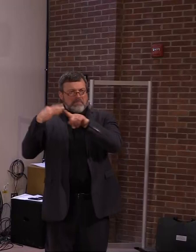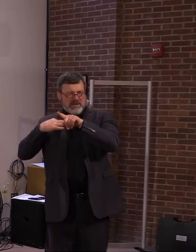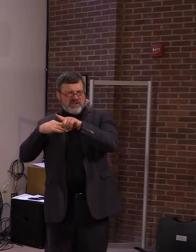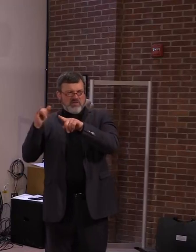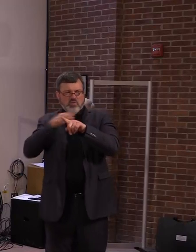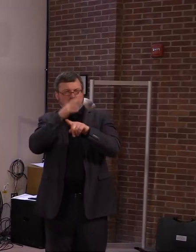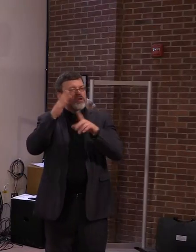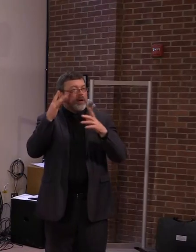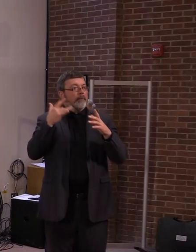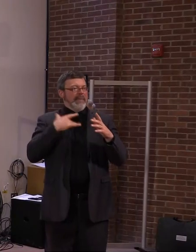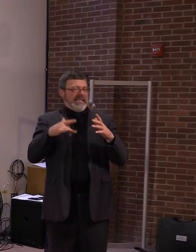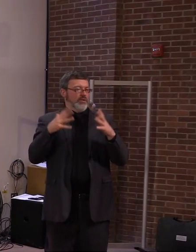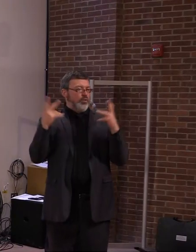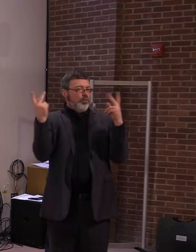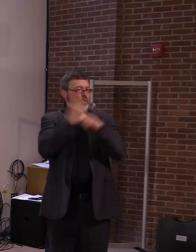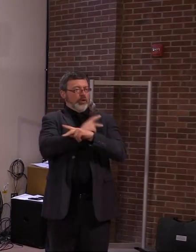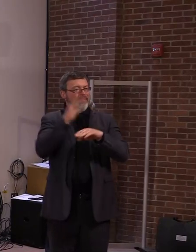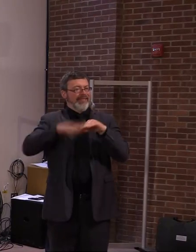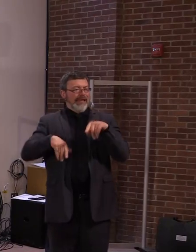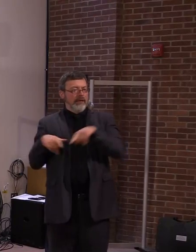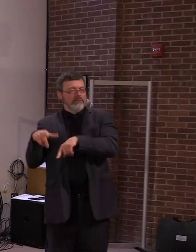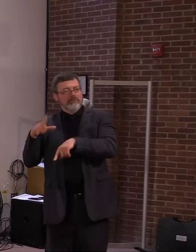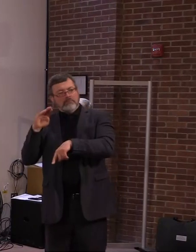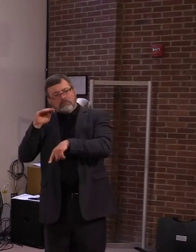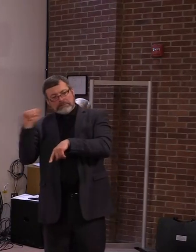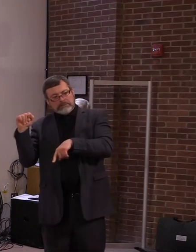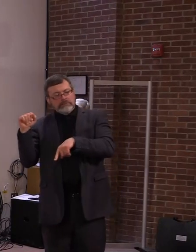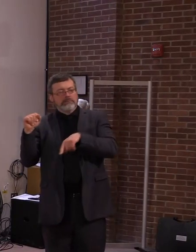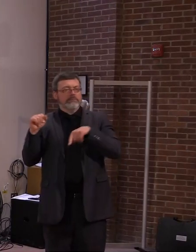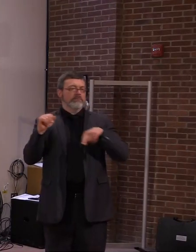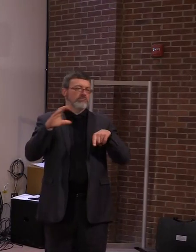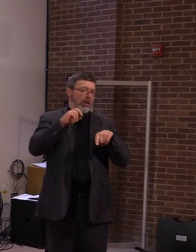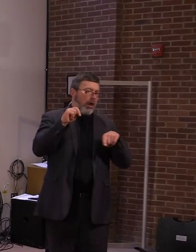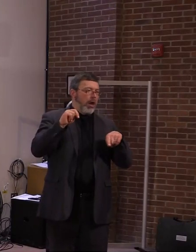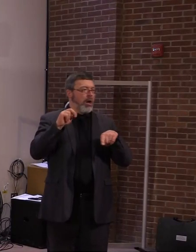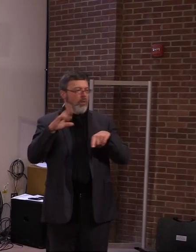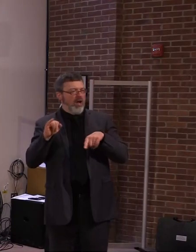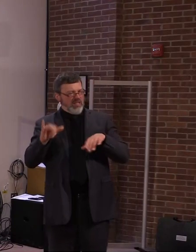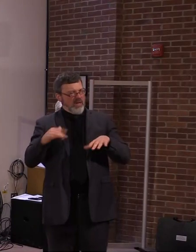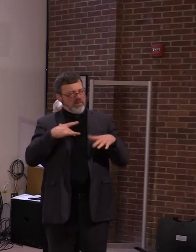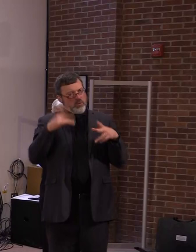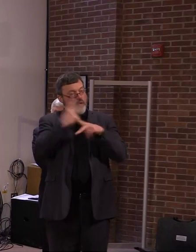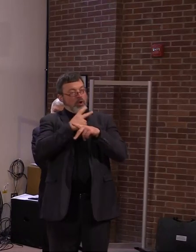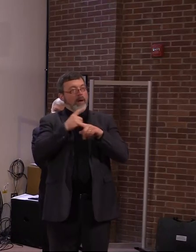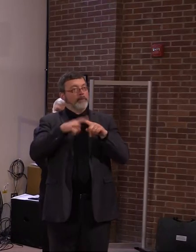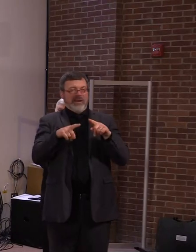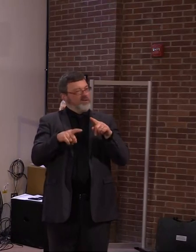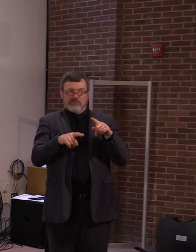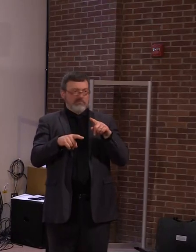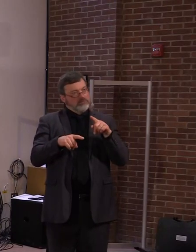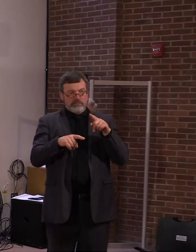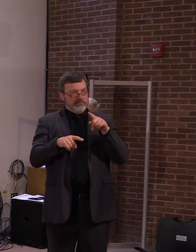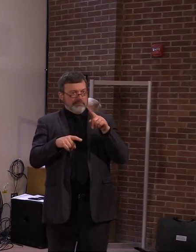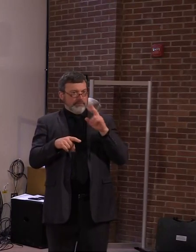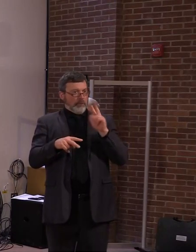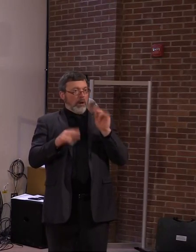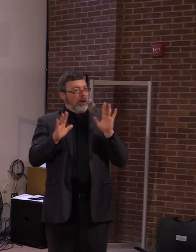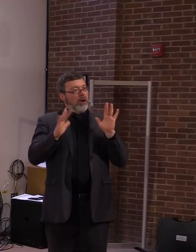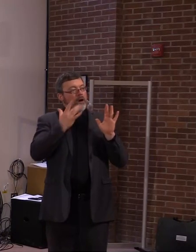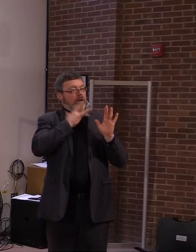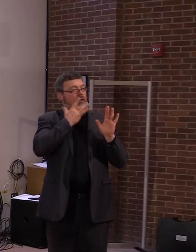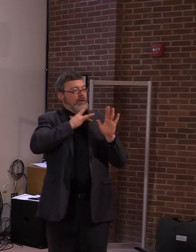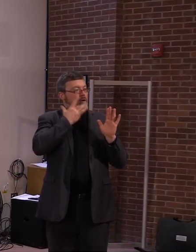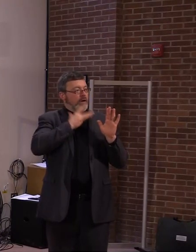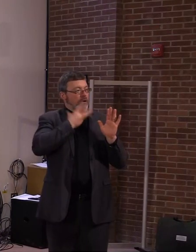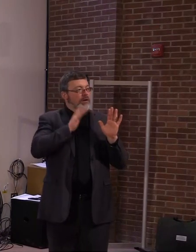consistently in the lower part along with the southern New England states. So we continue to watch all of